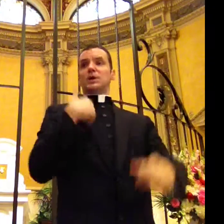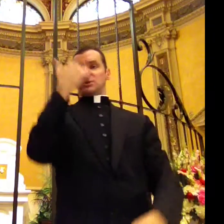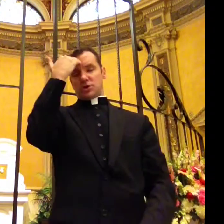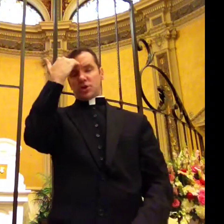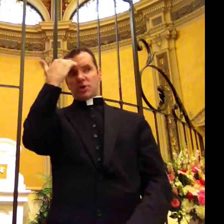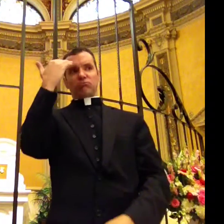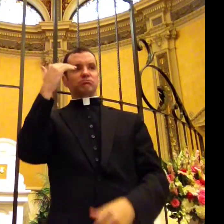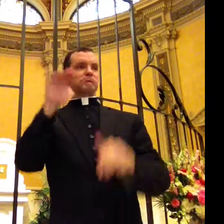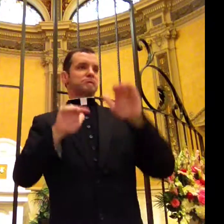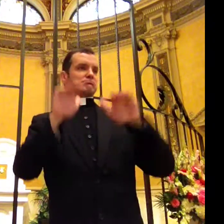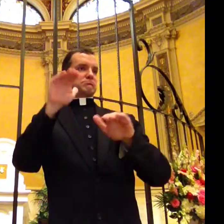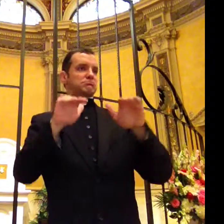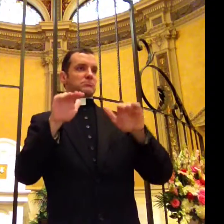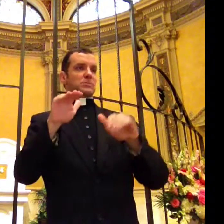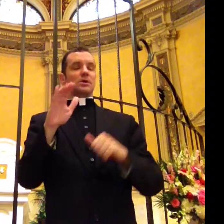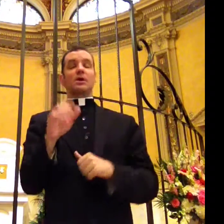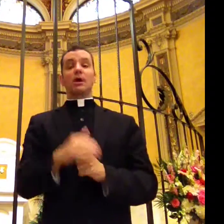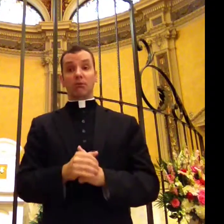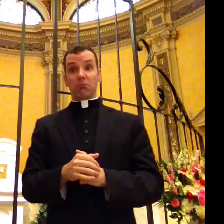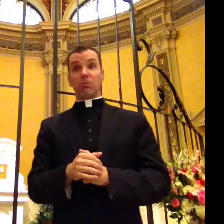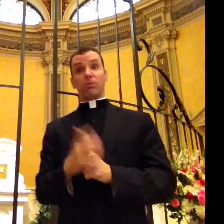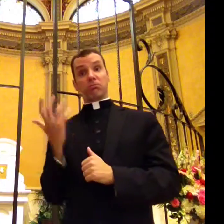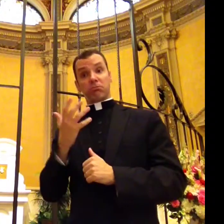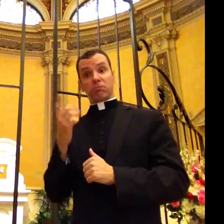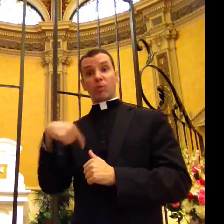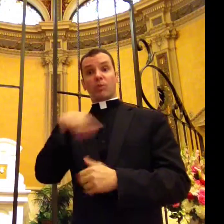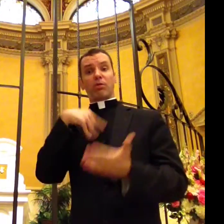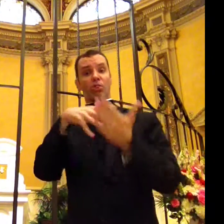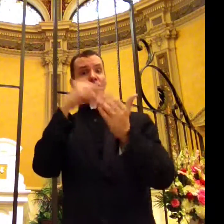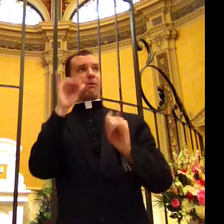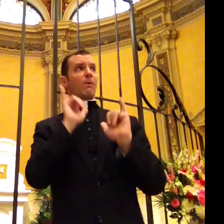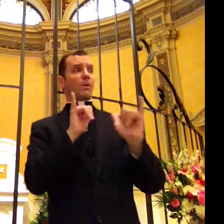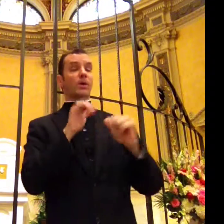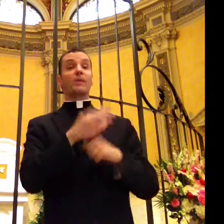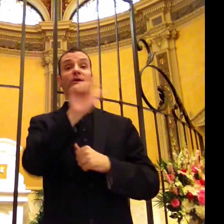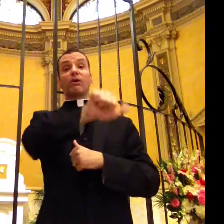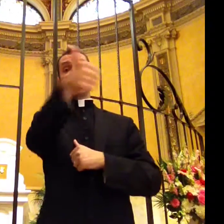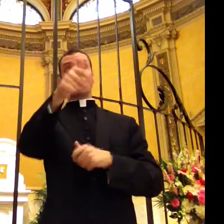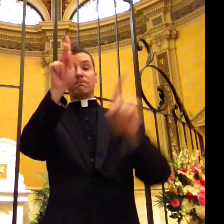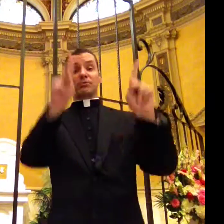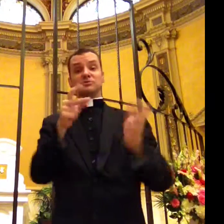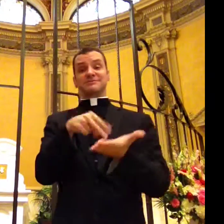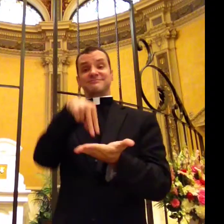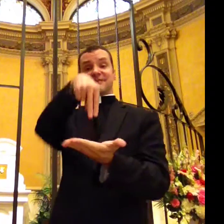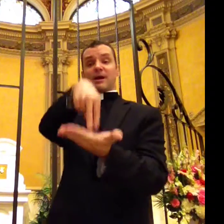me as we walk? Because I can't see and I have balance issues at night."